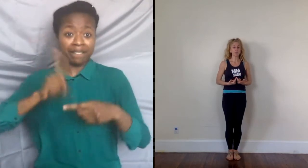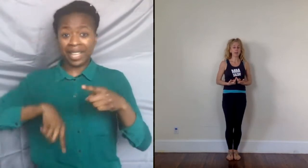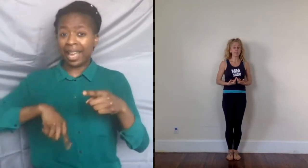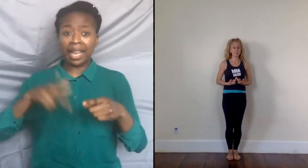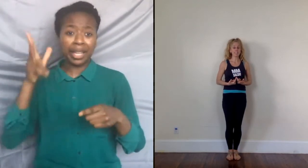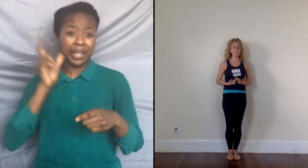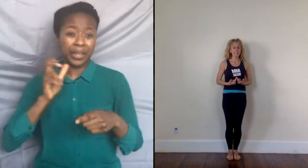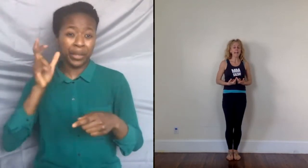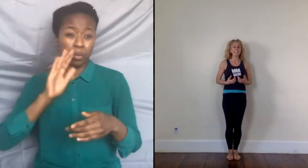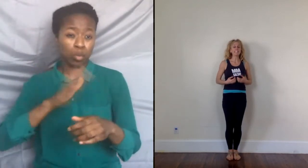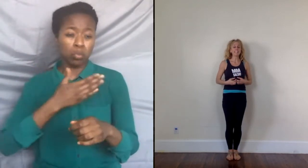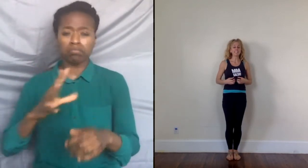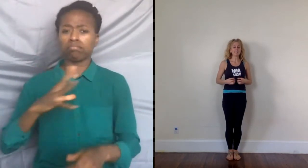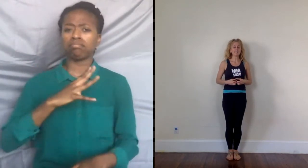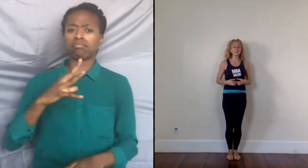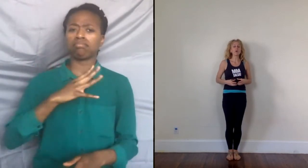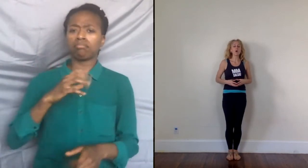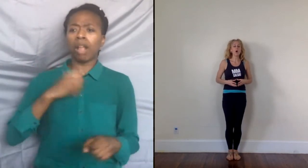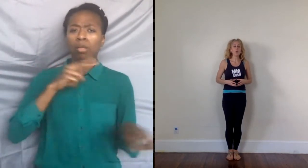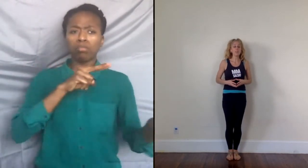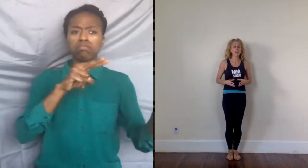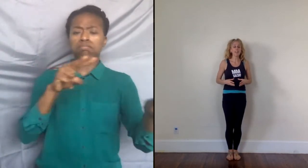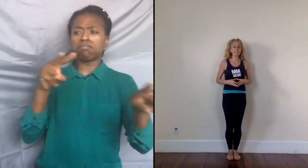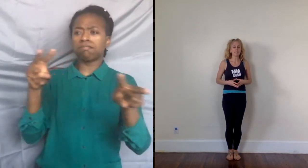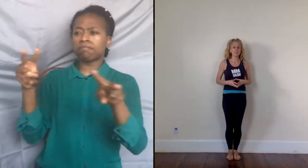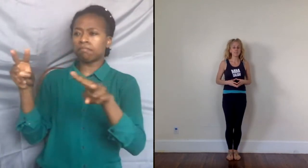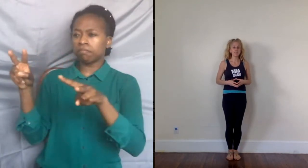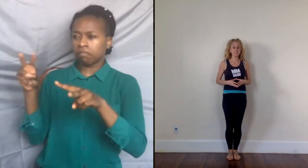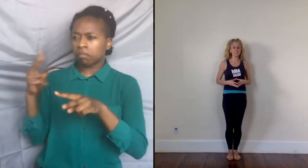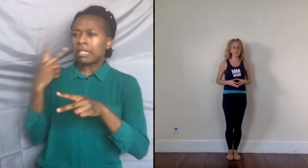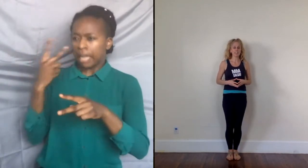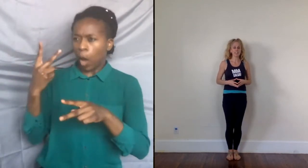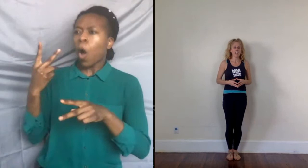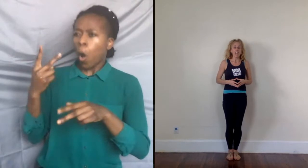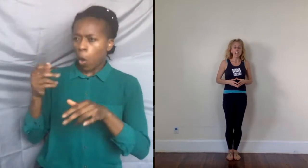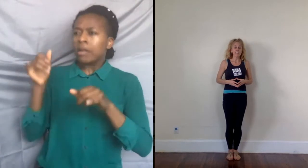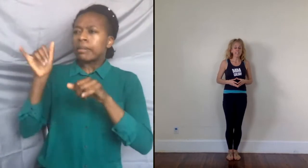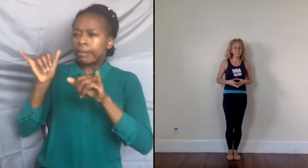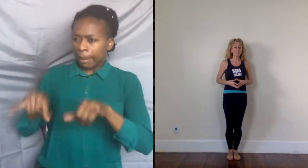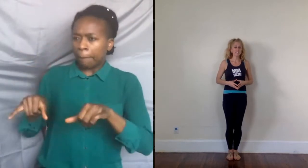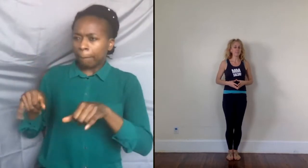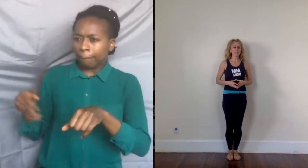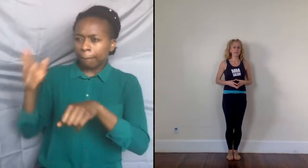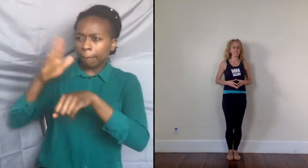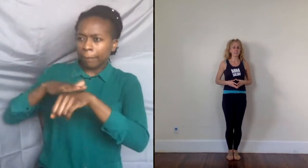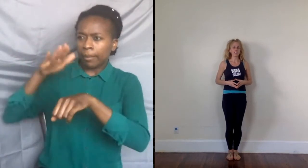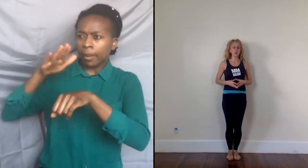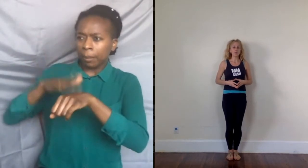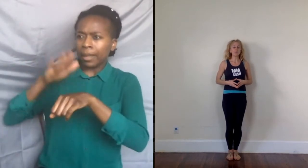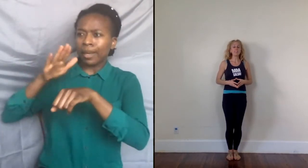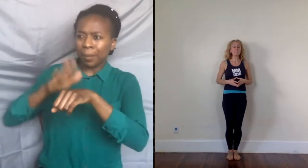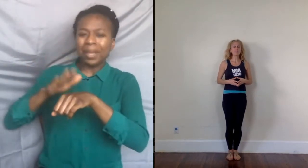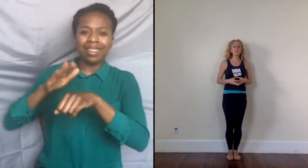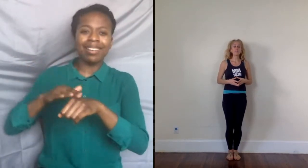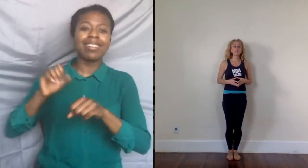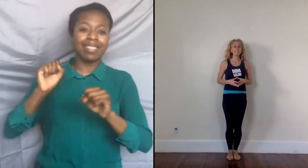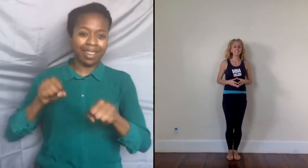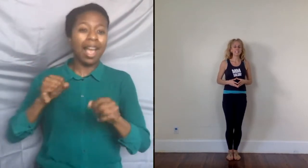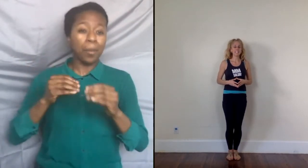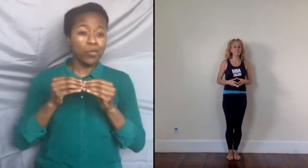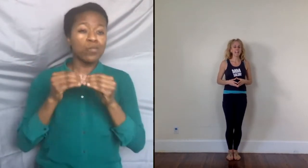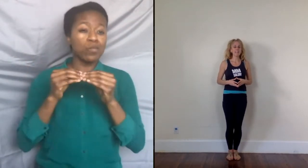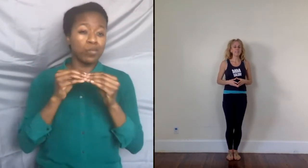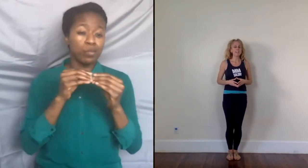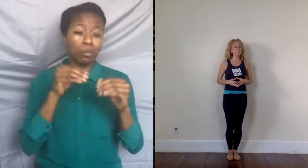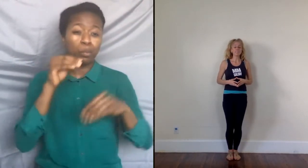people around us and getting ourselves to all be on that same beat together. And there's something magical. When we feel like we're moving at